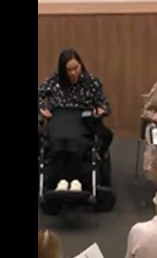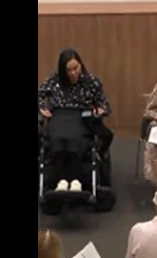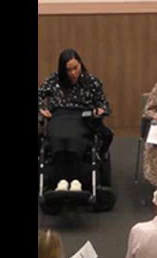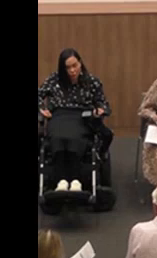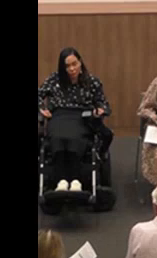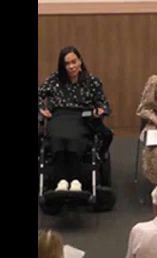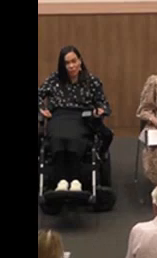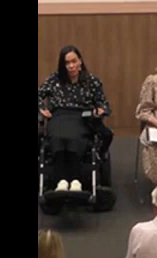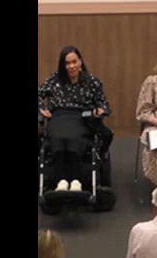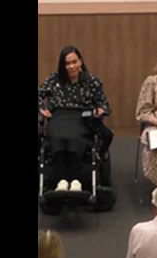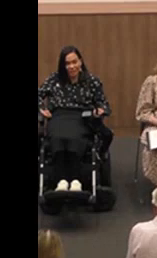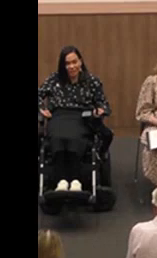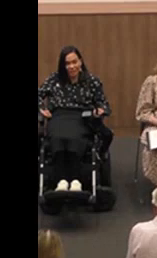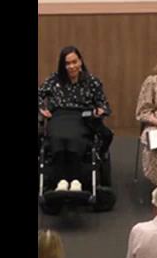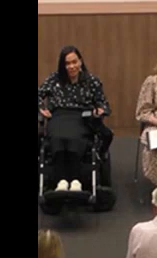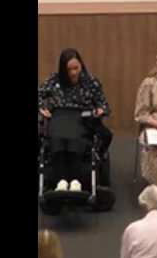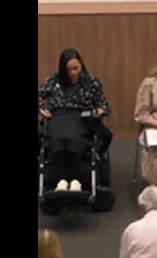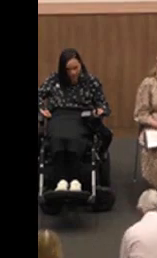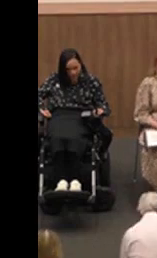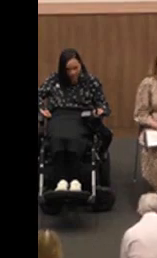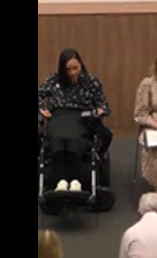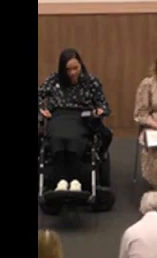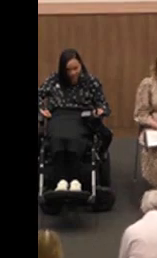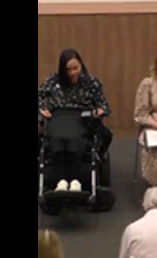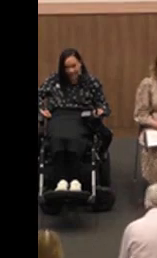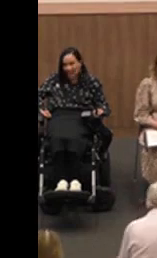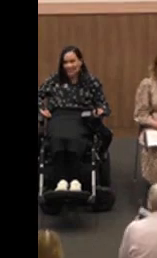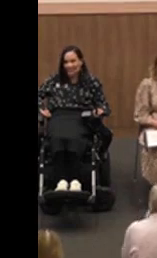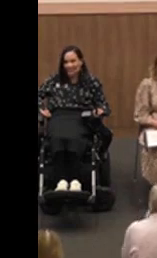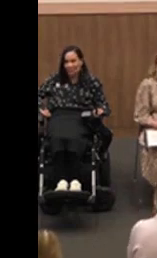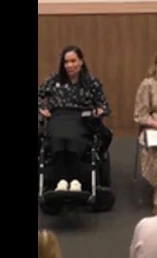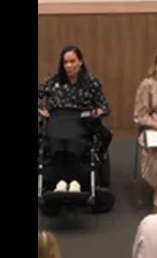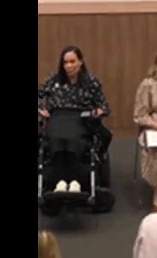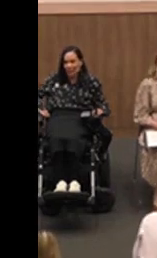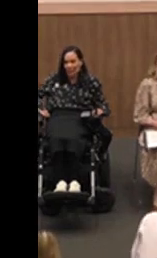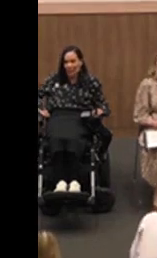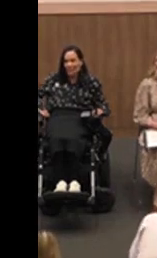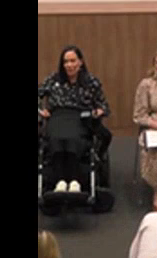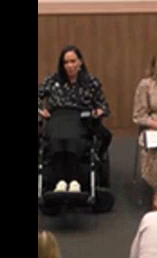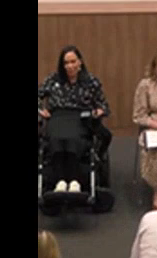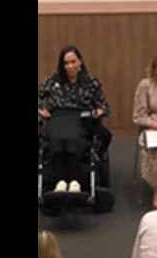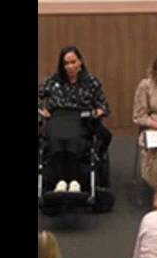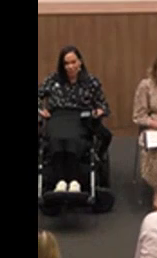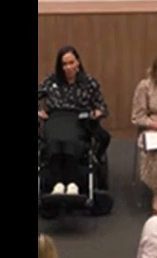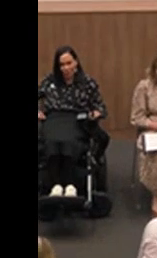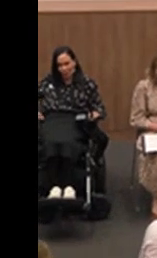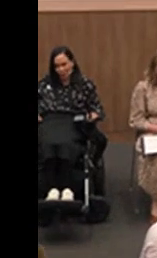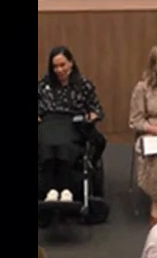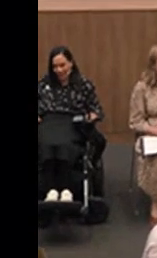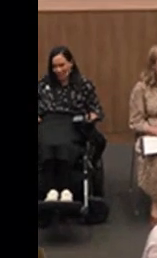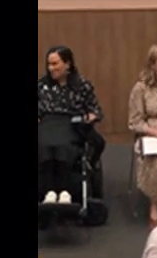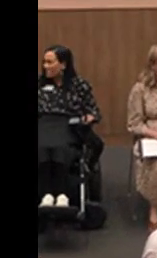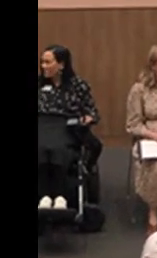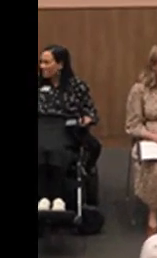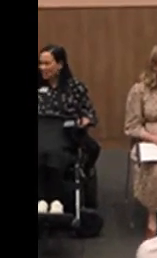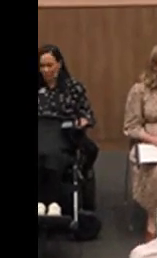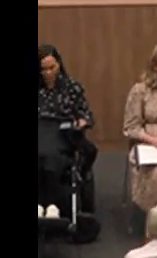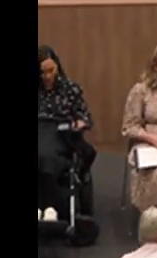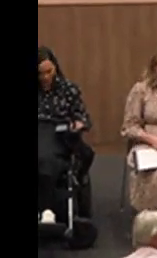an update on the North Metropolitan Health Services Disability Access and Inclusion Plan 2022 to